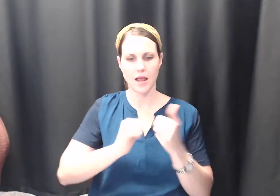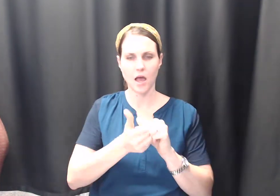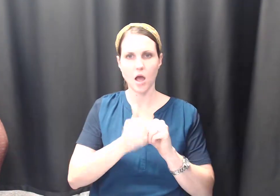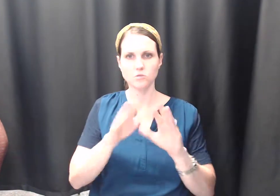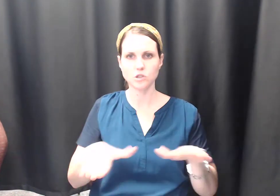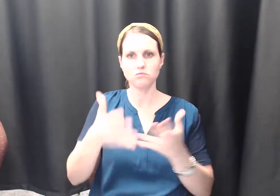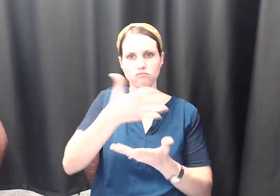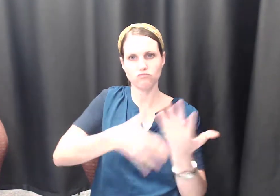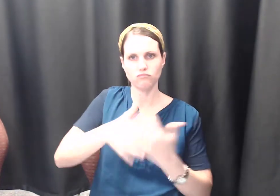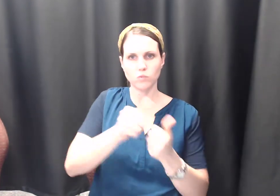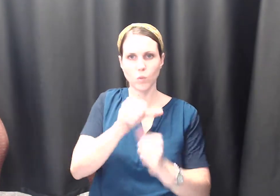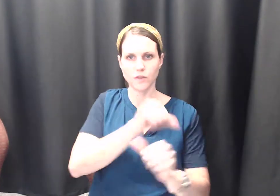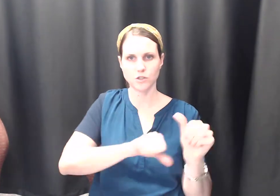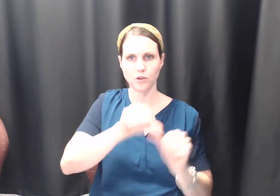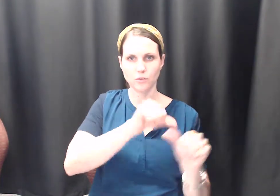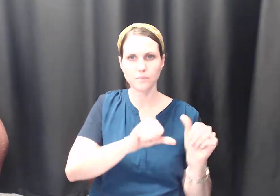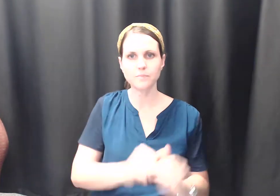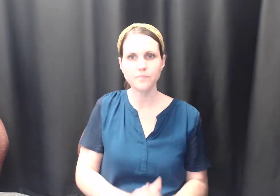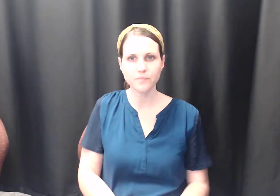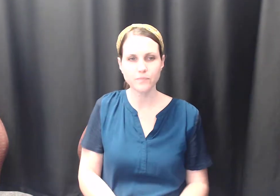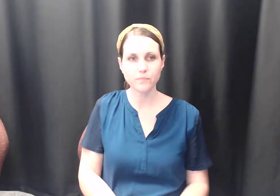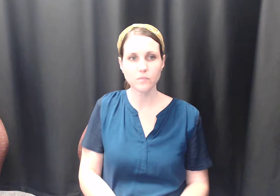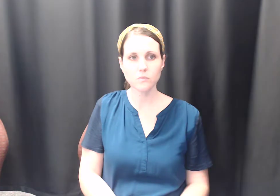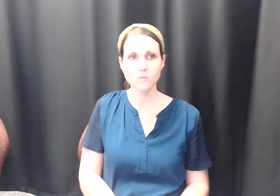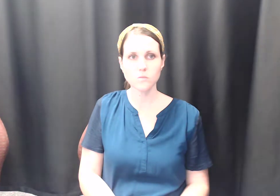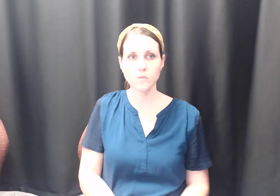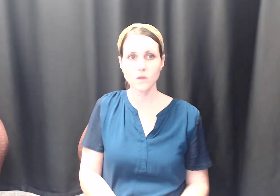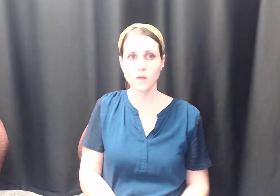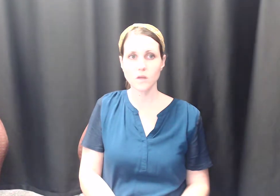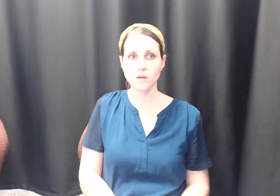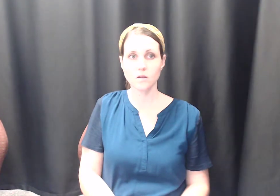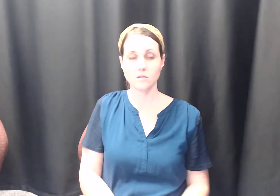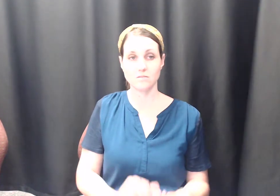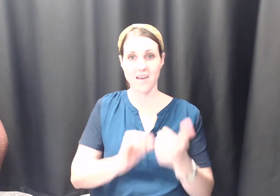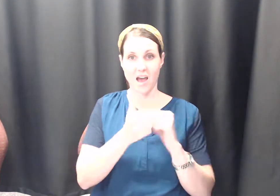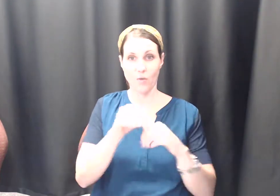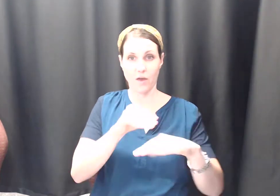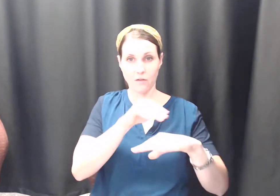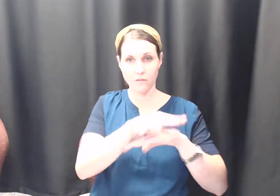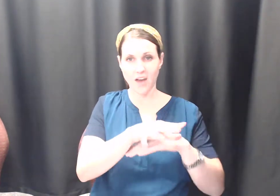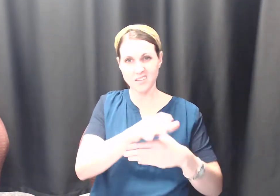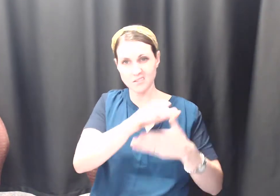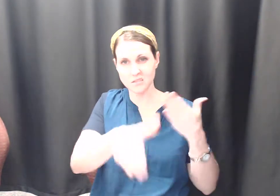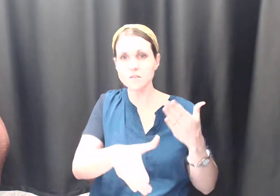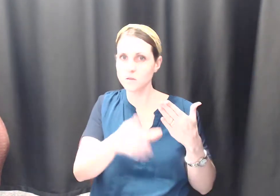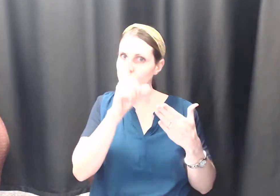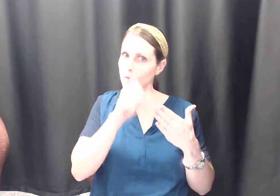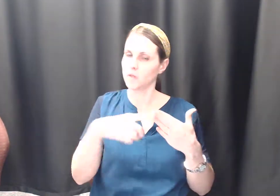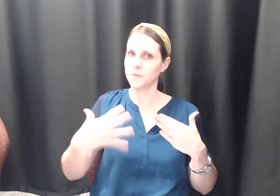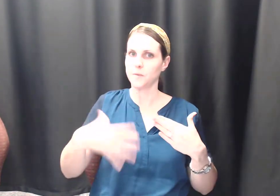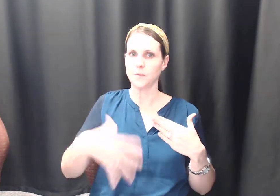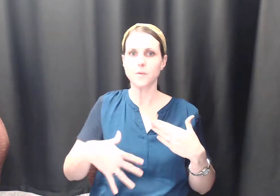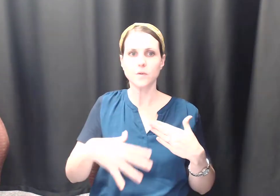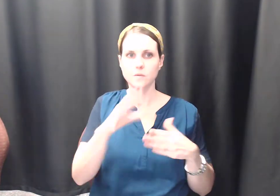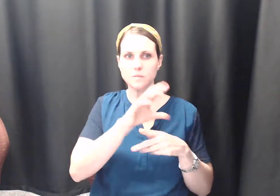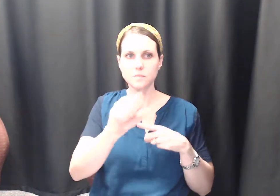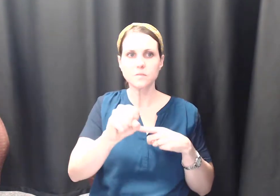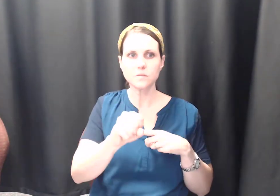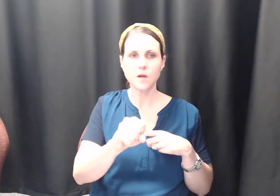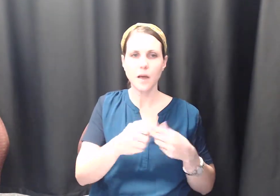others. The consequences are quite profound. It would seem silly to compare the emotions of a baby in arms with a 5-year-old, or